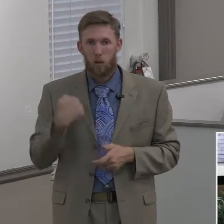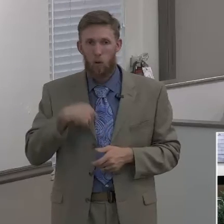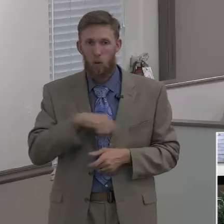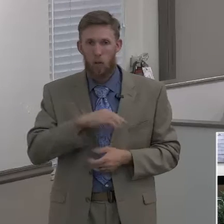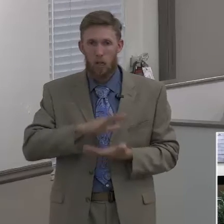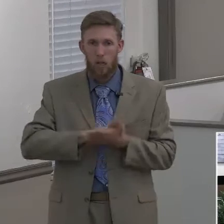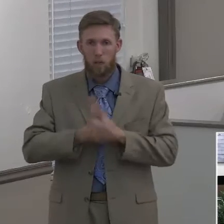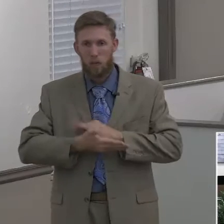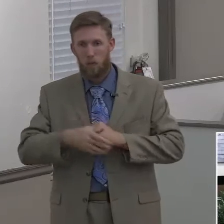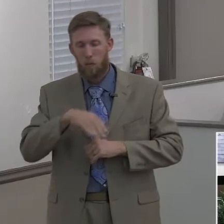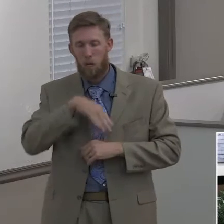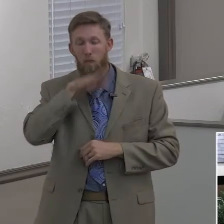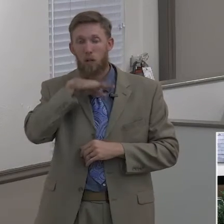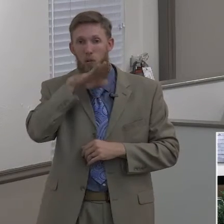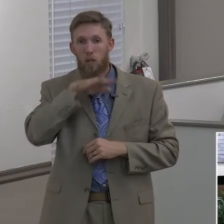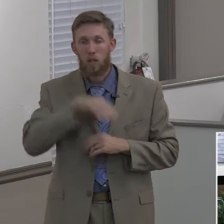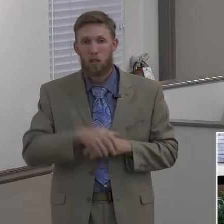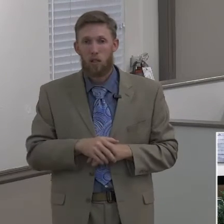we get frustrated.